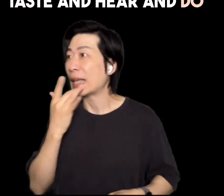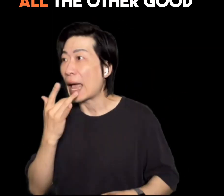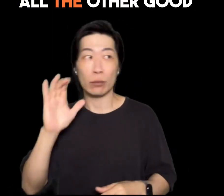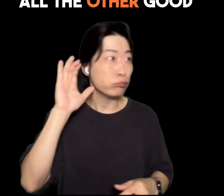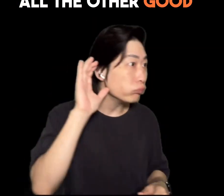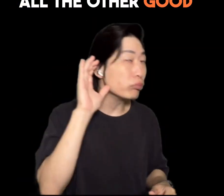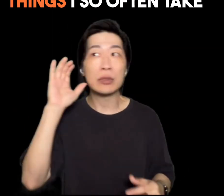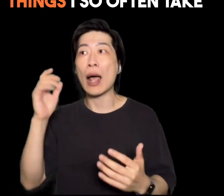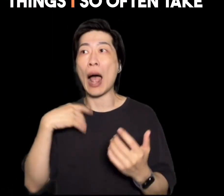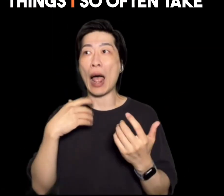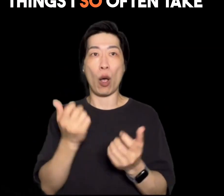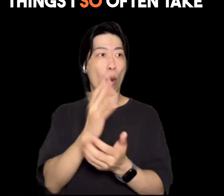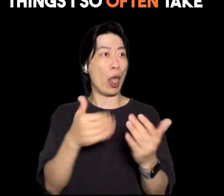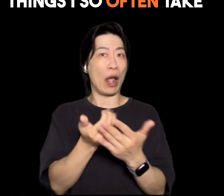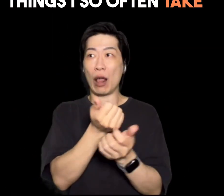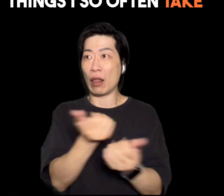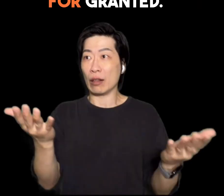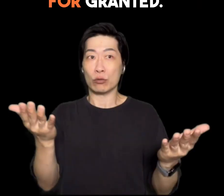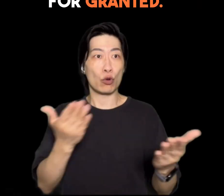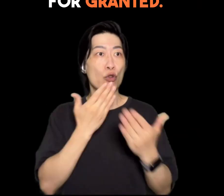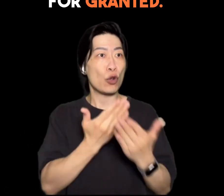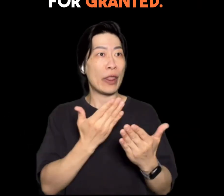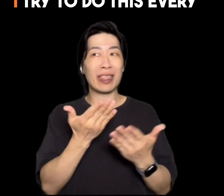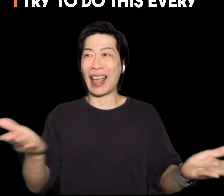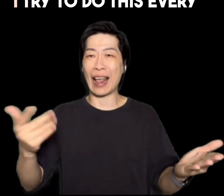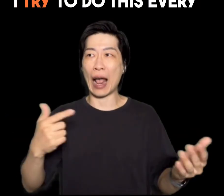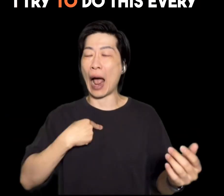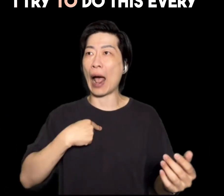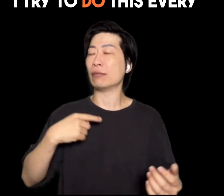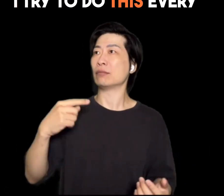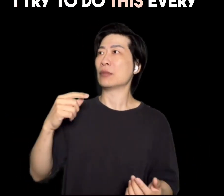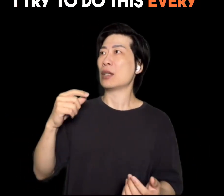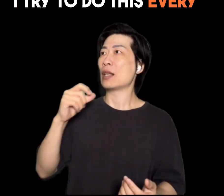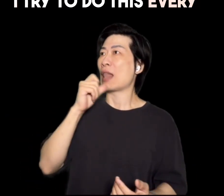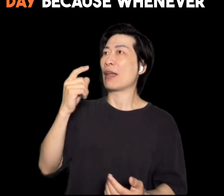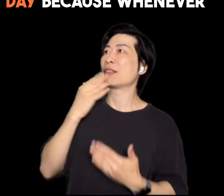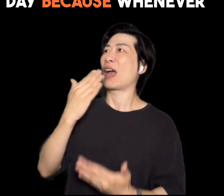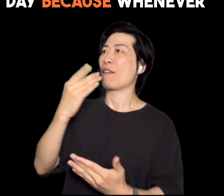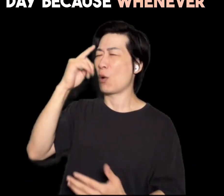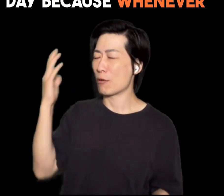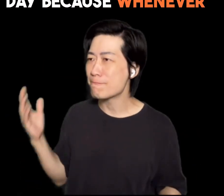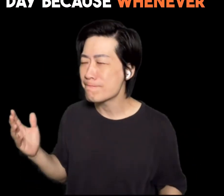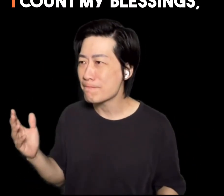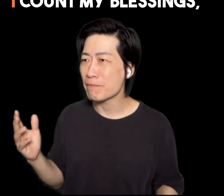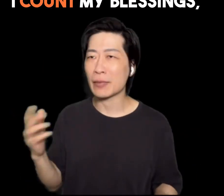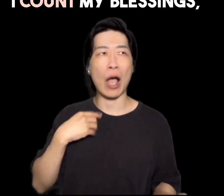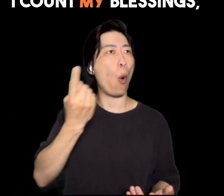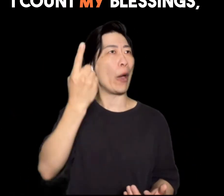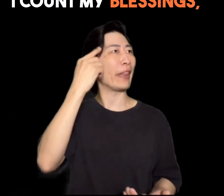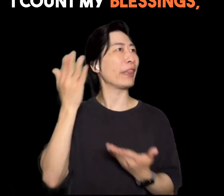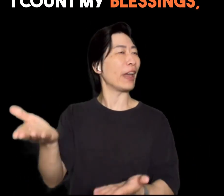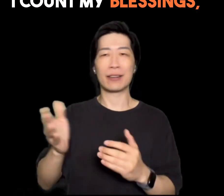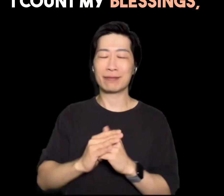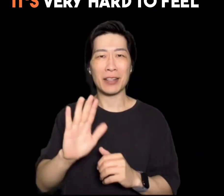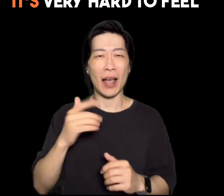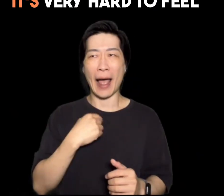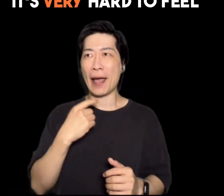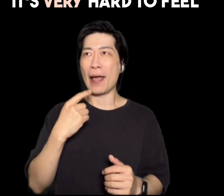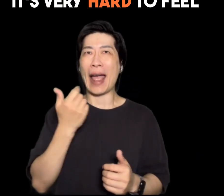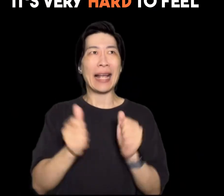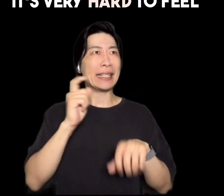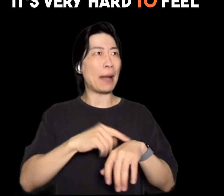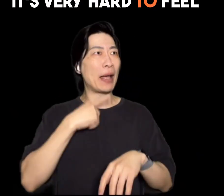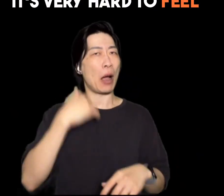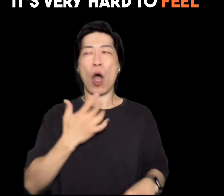and do all the other good things I so often take for granted. I try to do this every day because whenever I count my blessings, it's